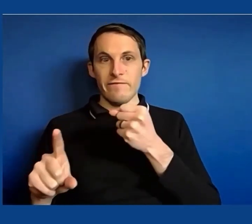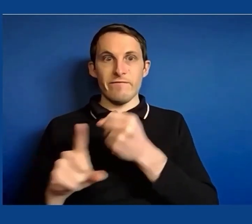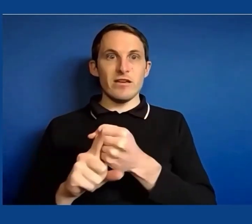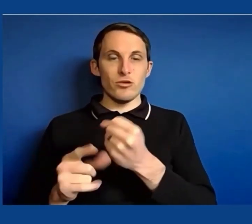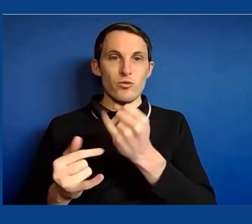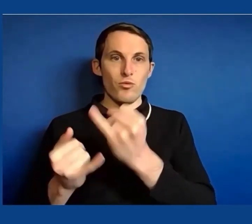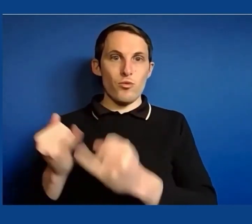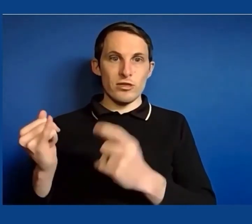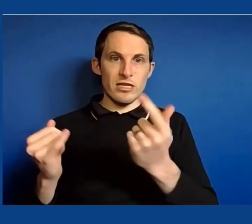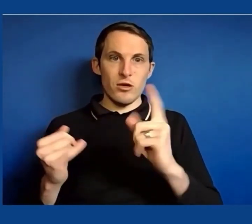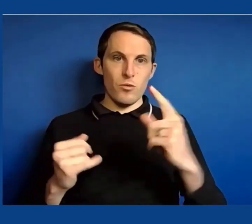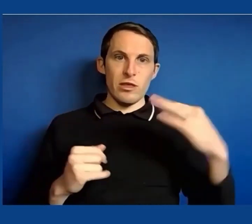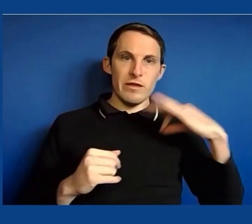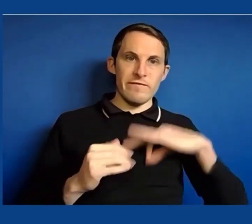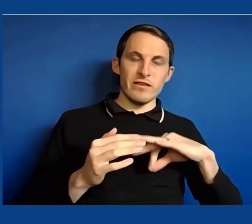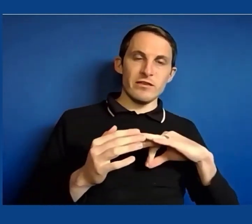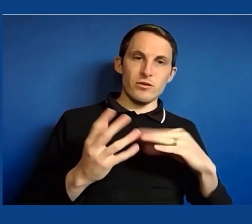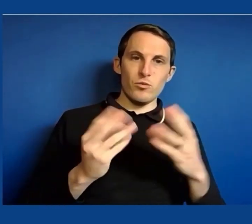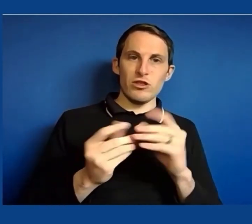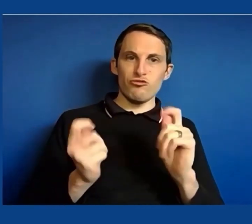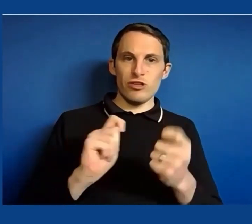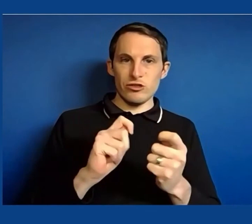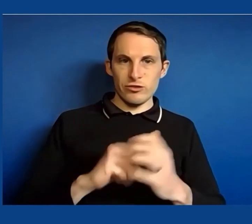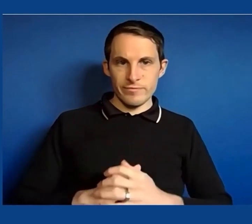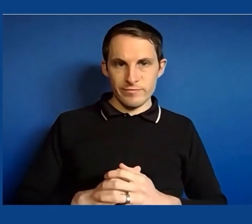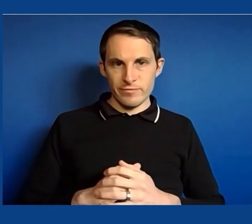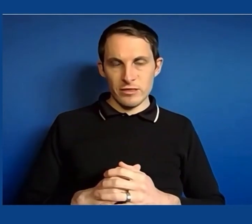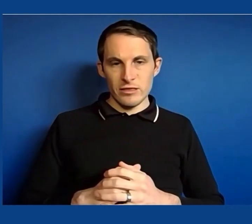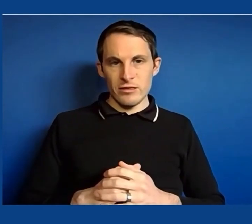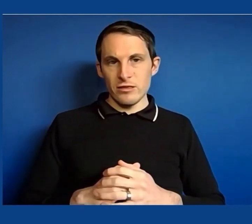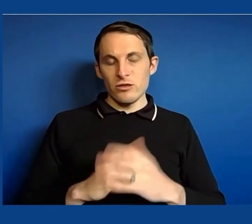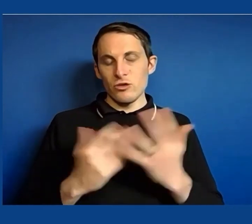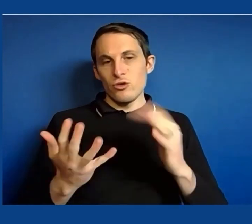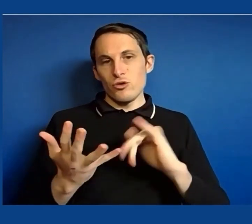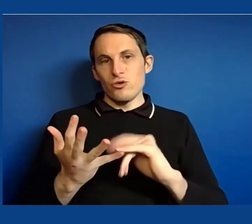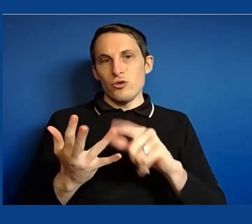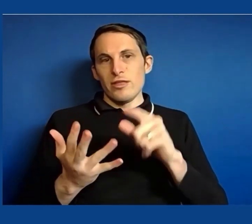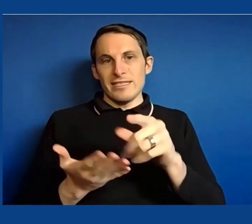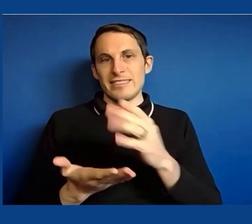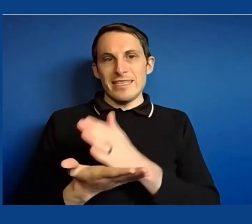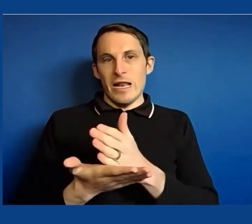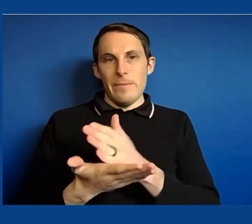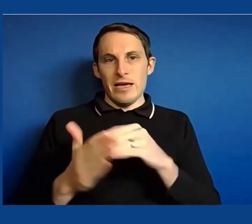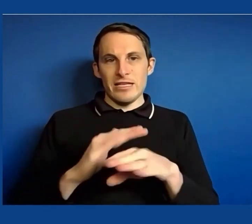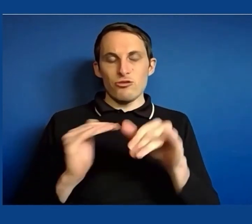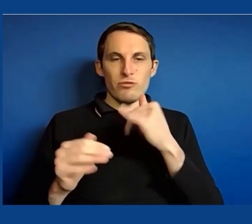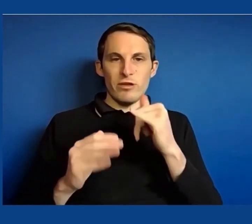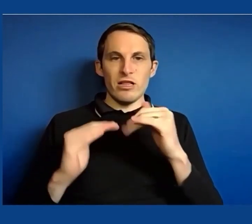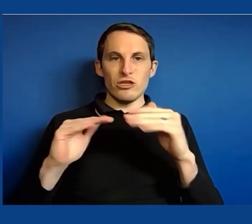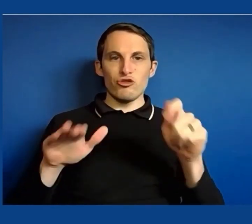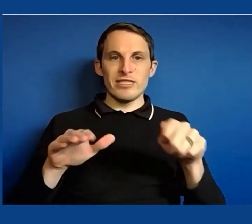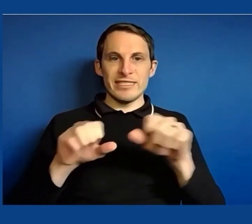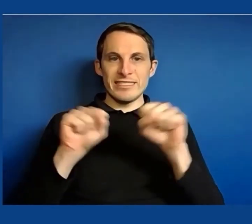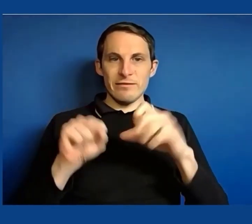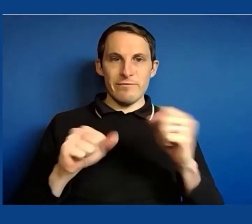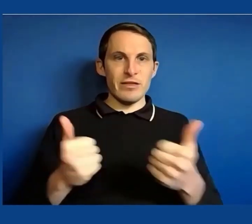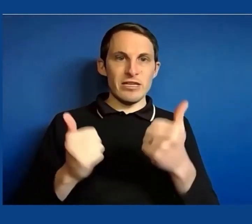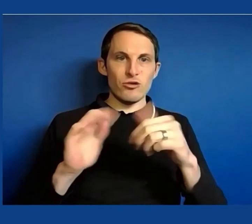flowing from the overturning. But to my mind, this is essentially the dilemma. In the criminal justice system, there are many rules and